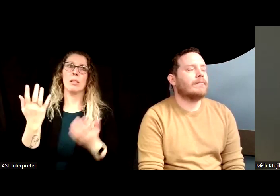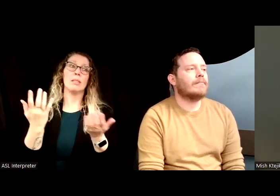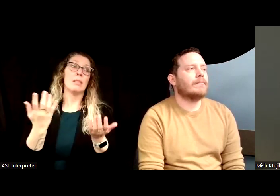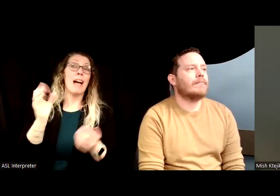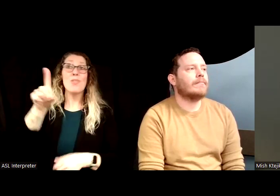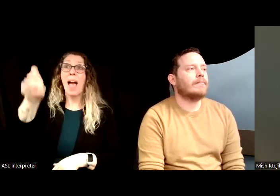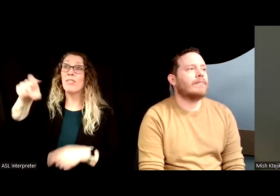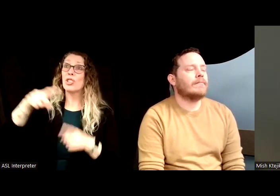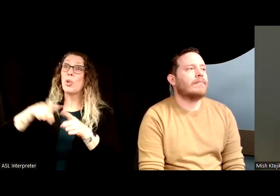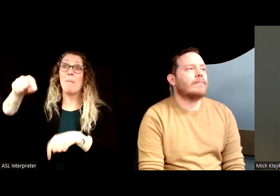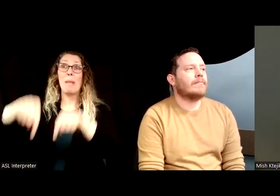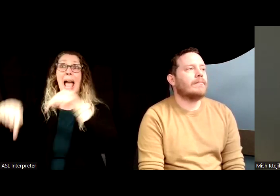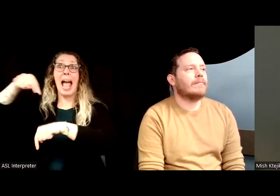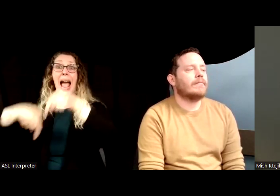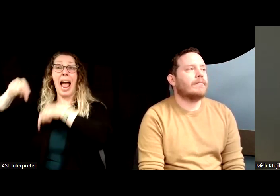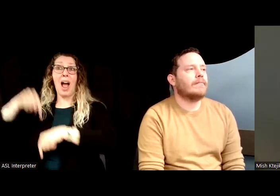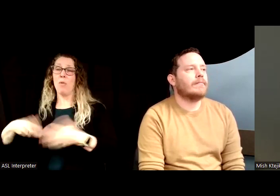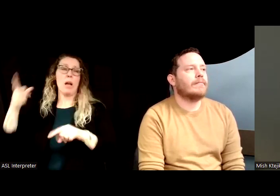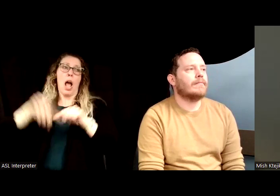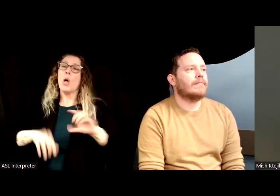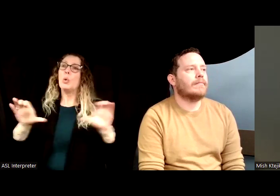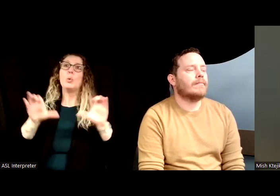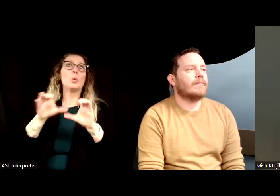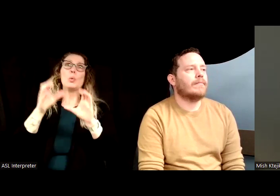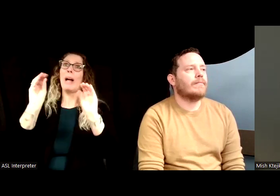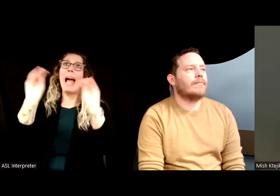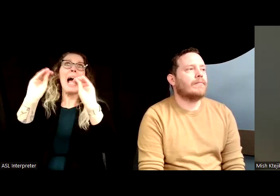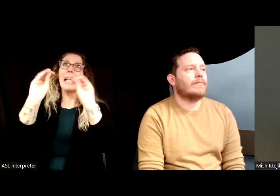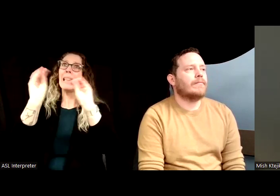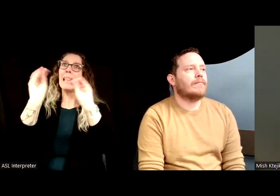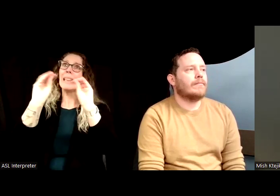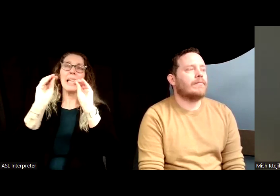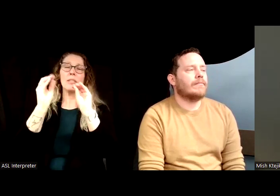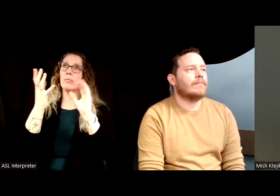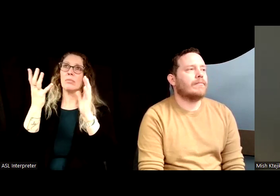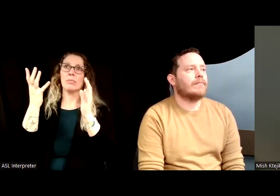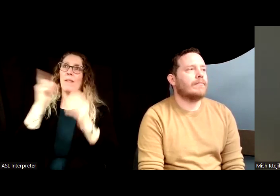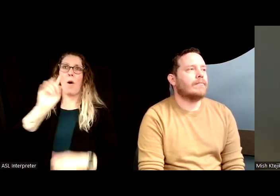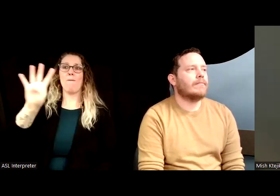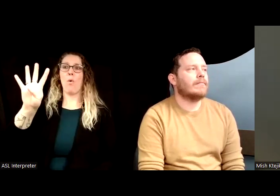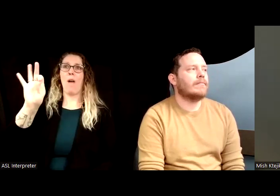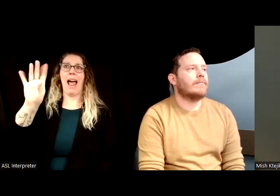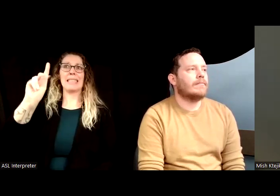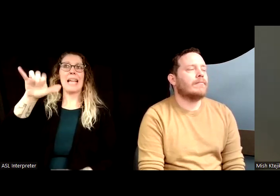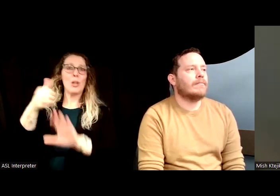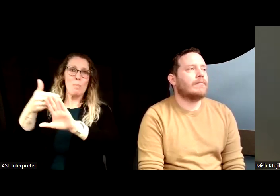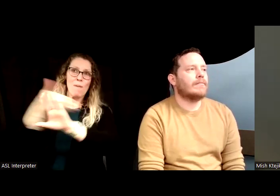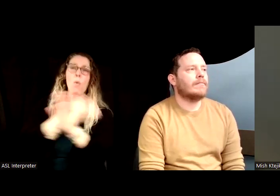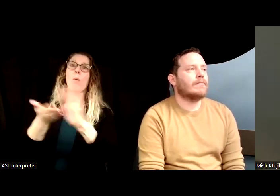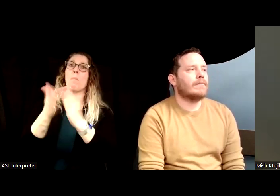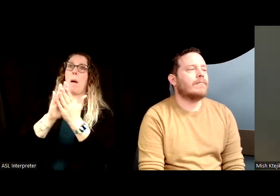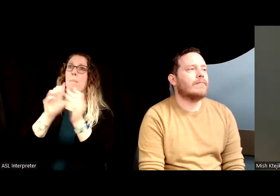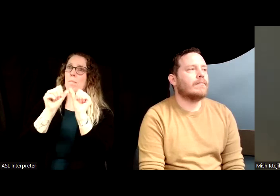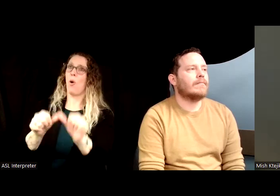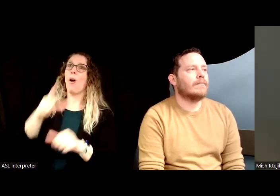have to back everything out. I mean, we can't do anything at least 49 days before they become permanent because you